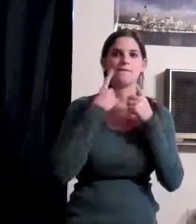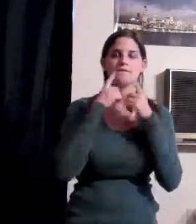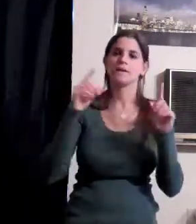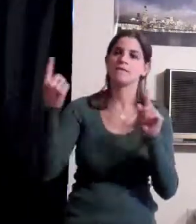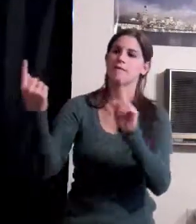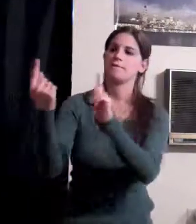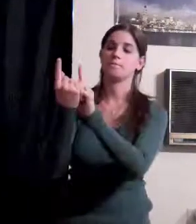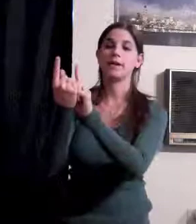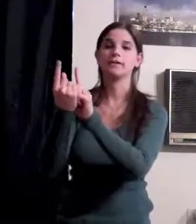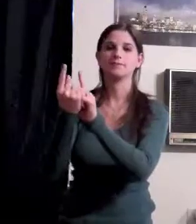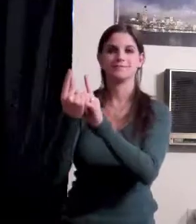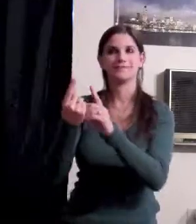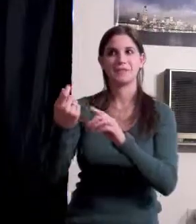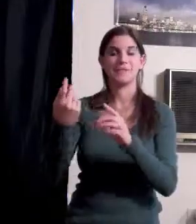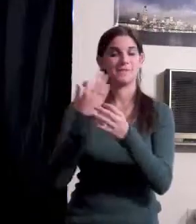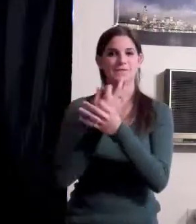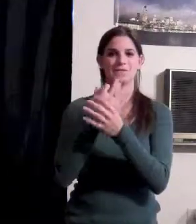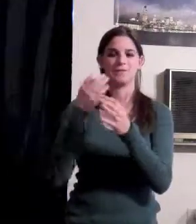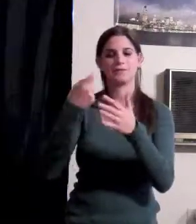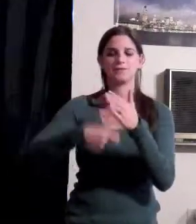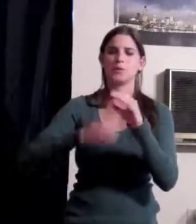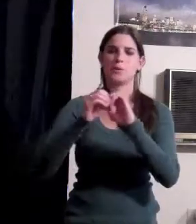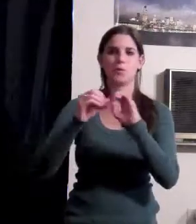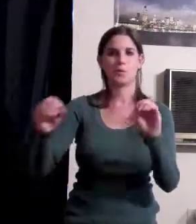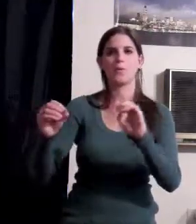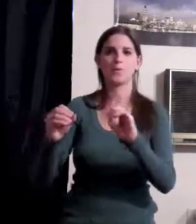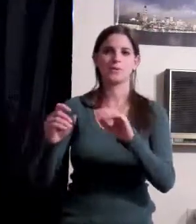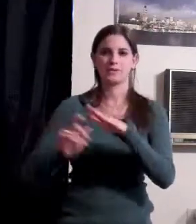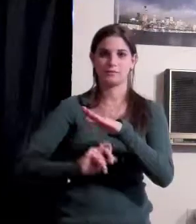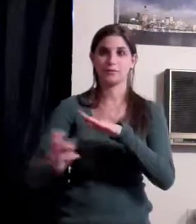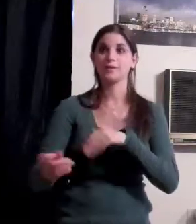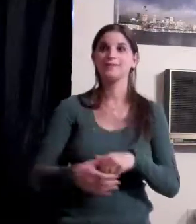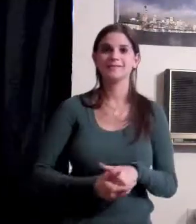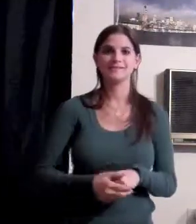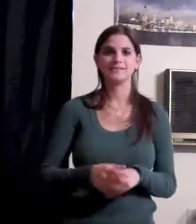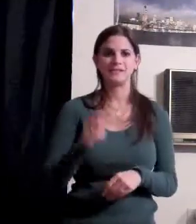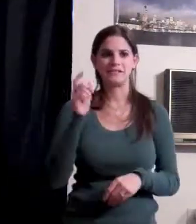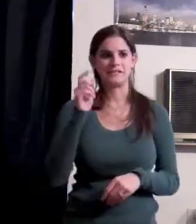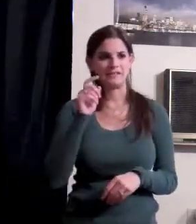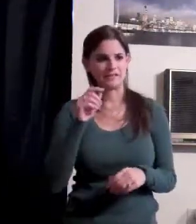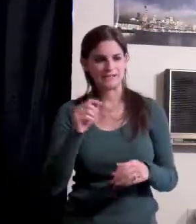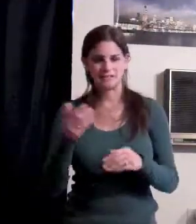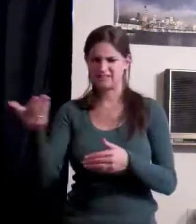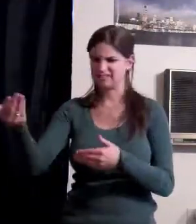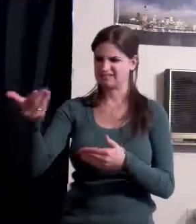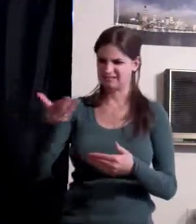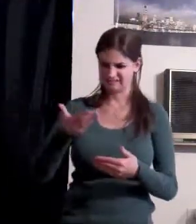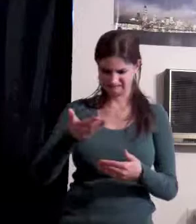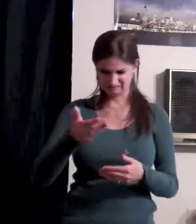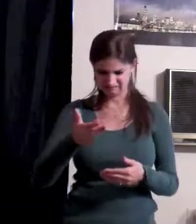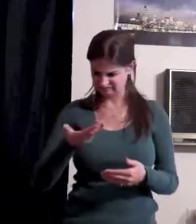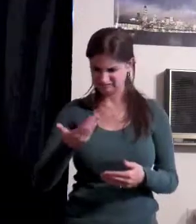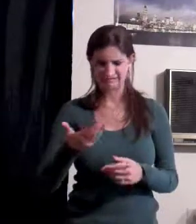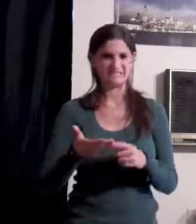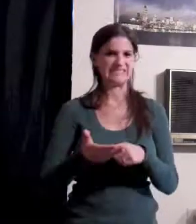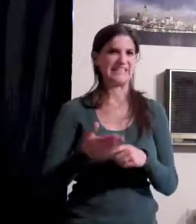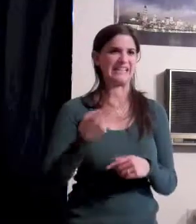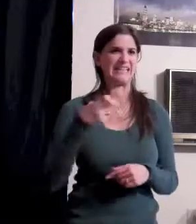free x-rays, and I got a good look at them, and you know, even I could tell my hip was bad, and I actually work in marketing. So he